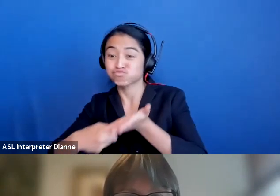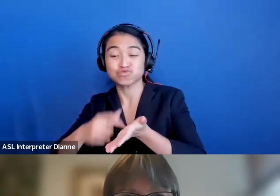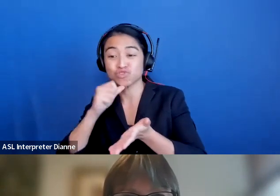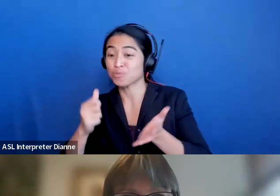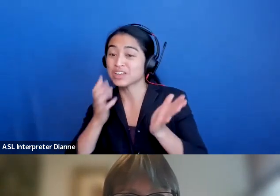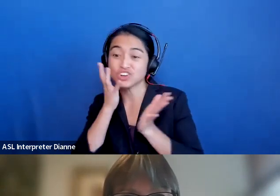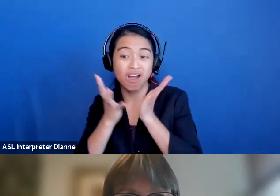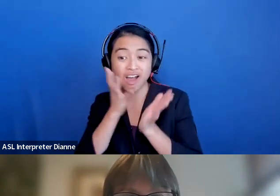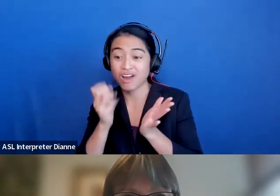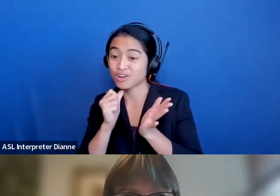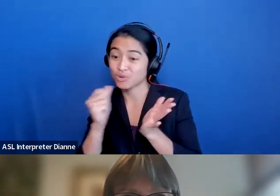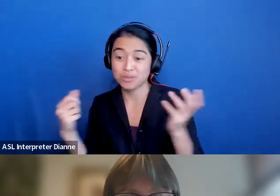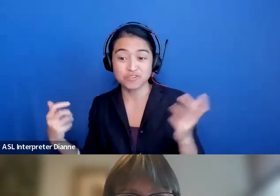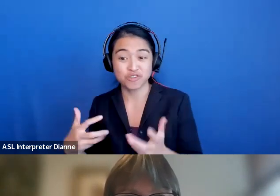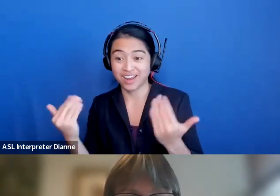be shy.